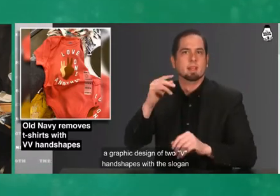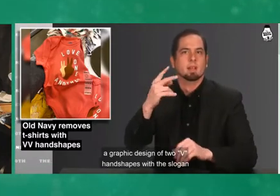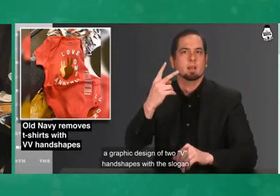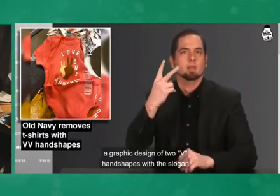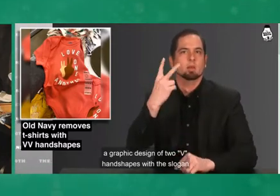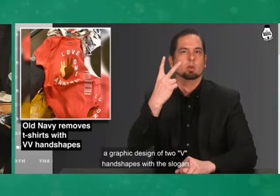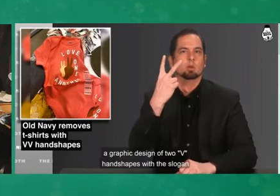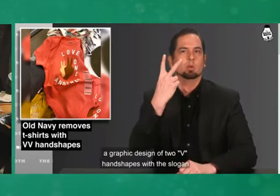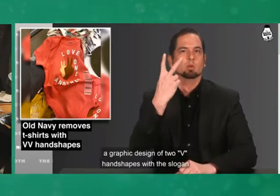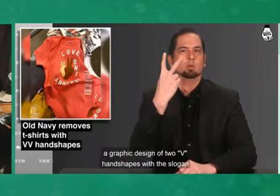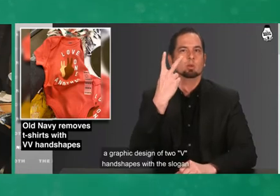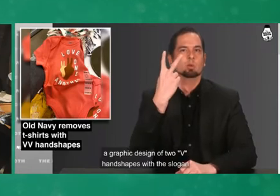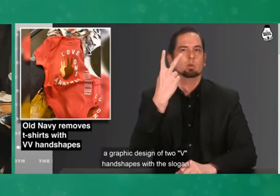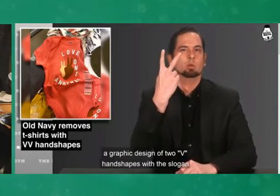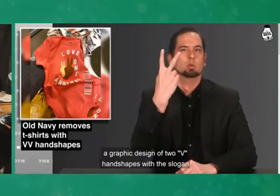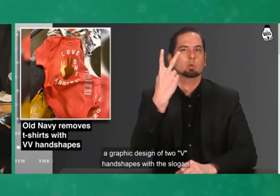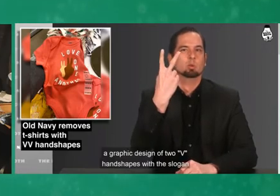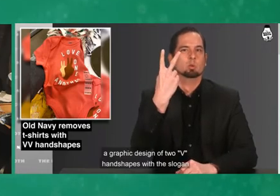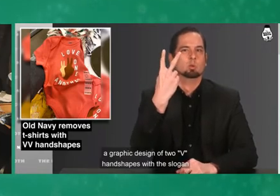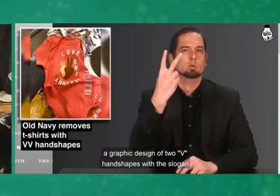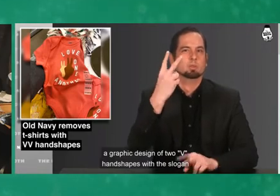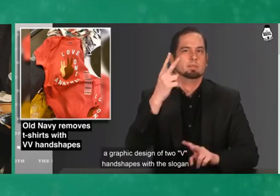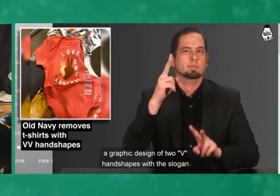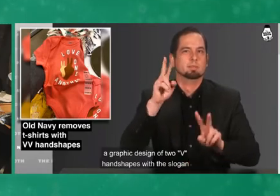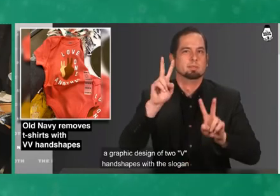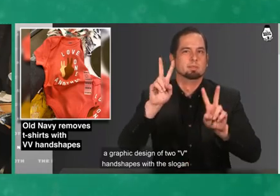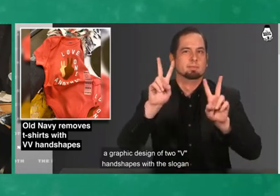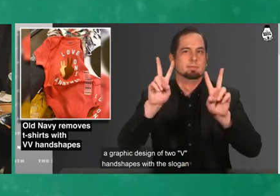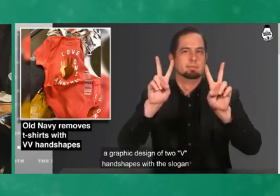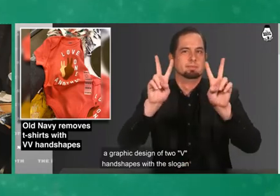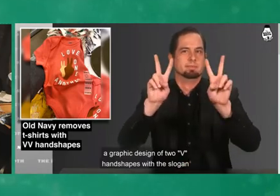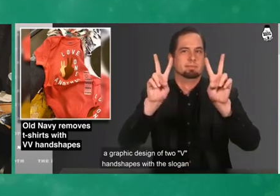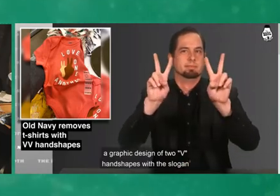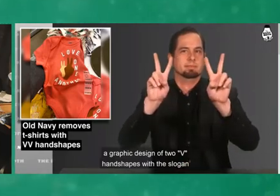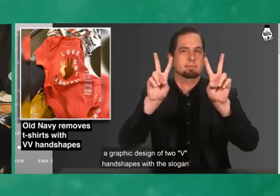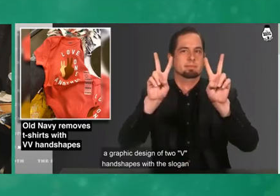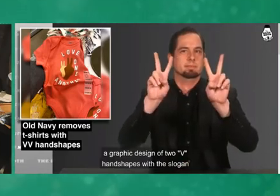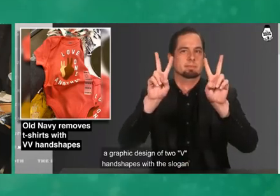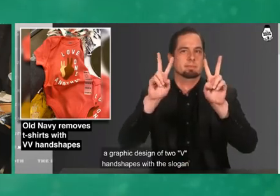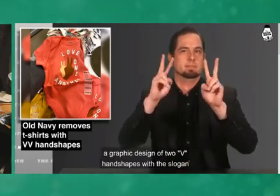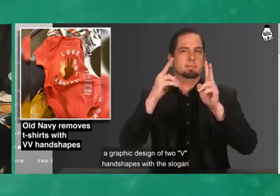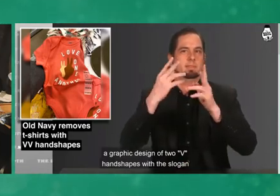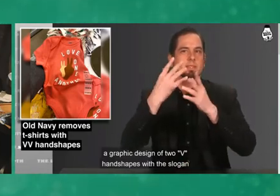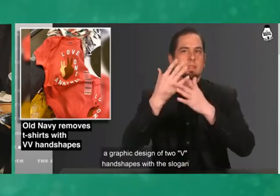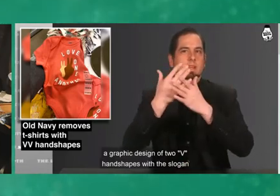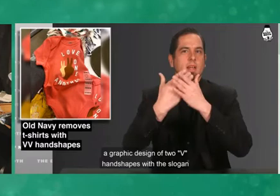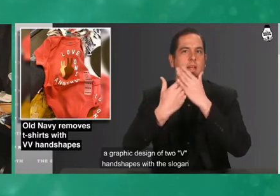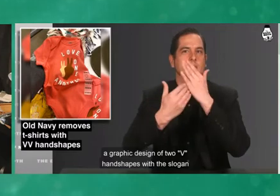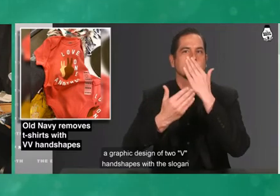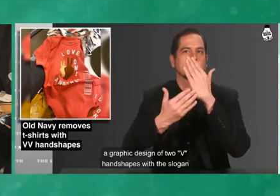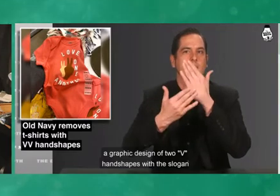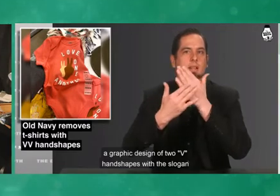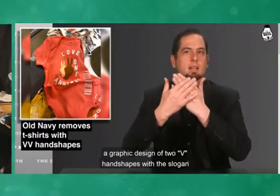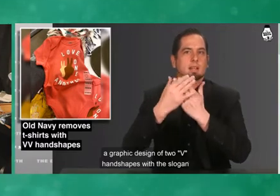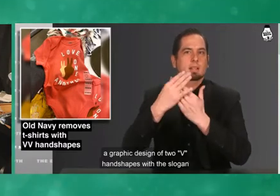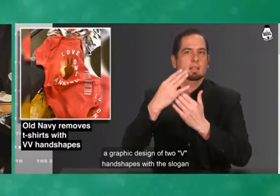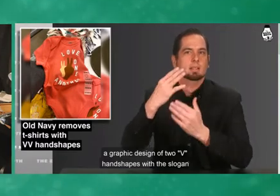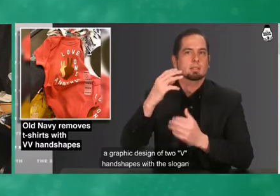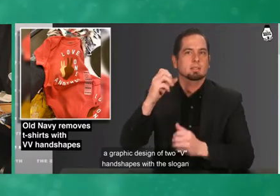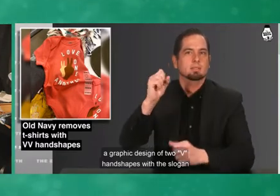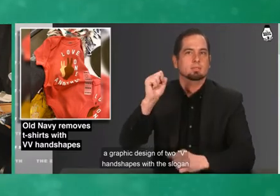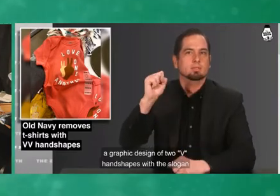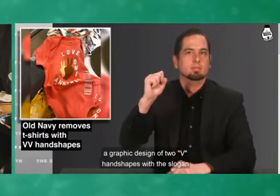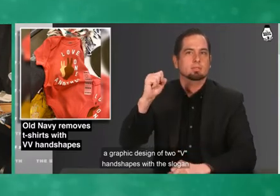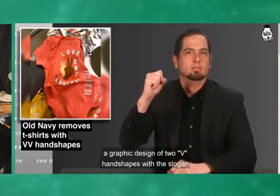of the V-shaped symbol or the double V-shaped symbol.